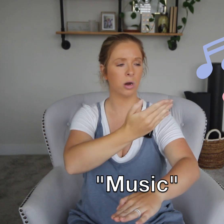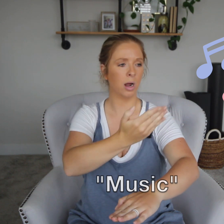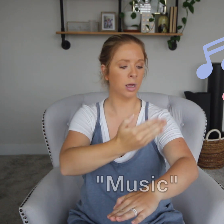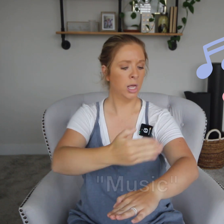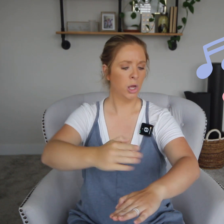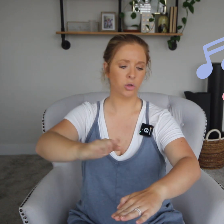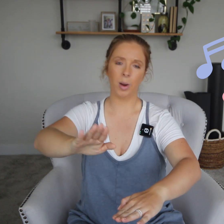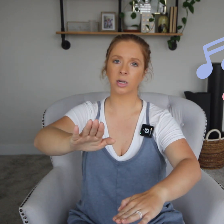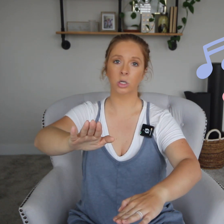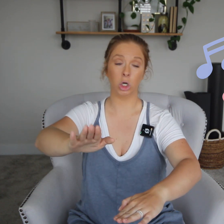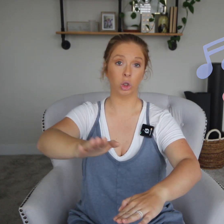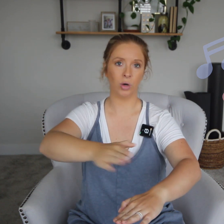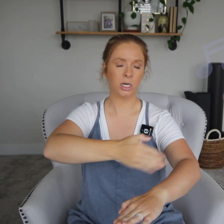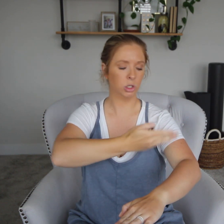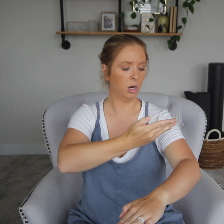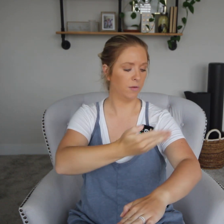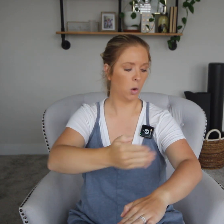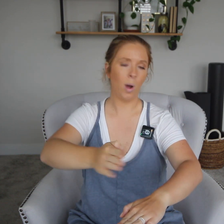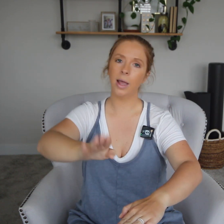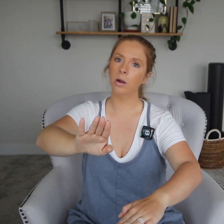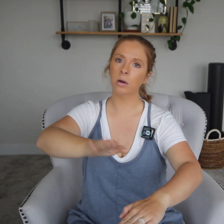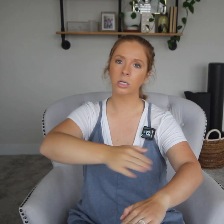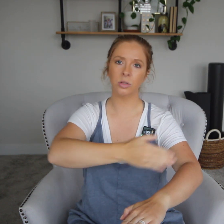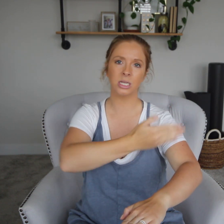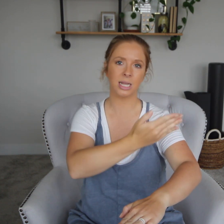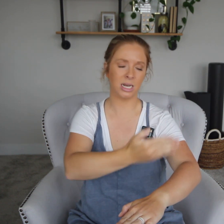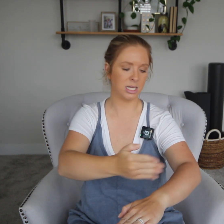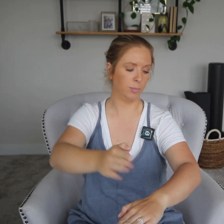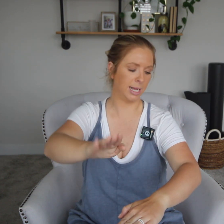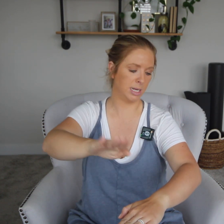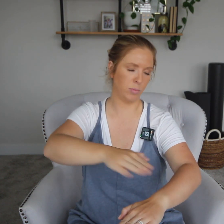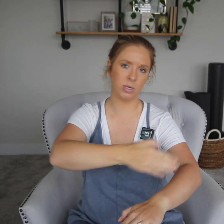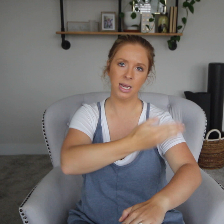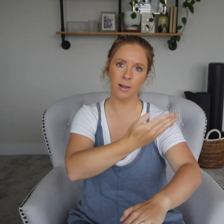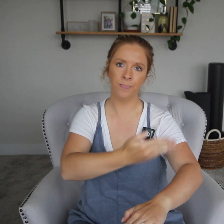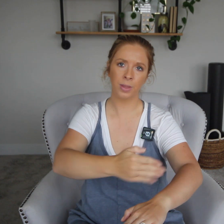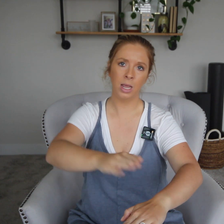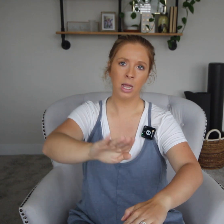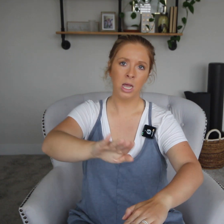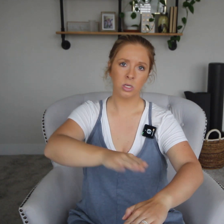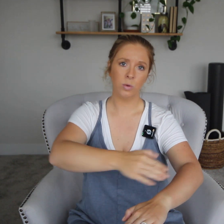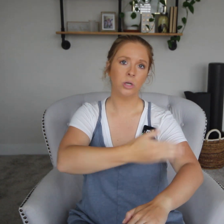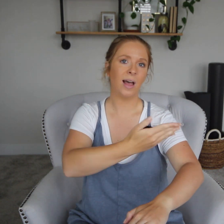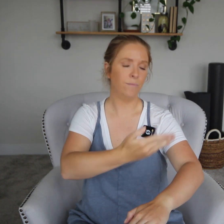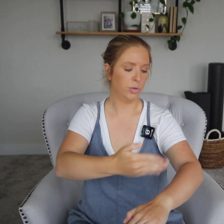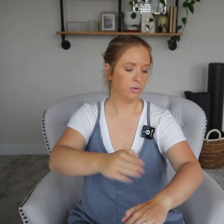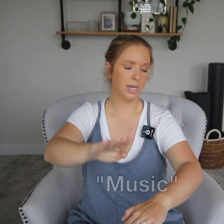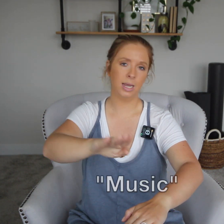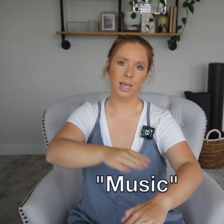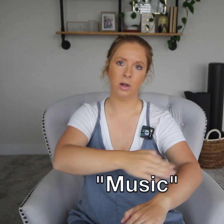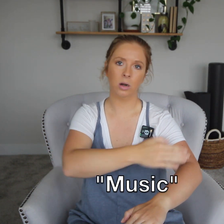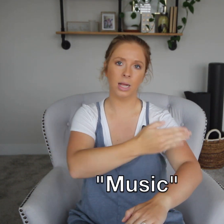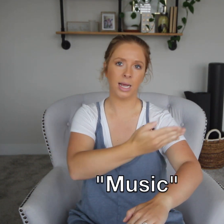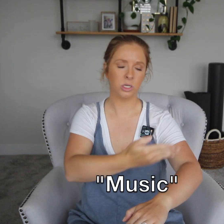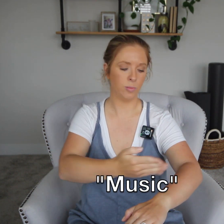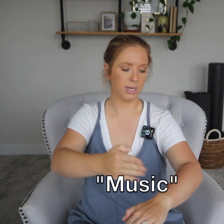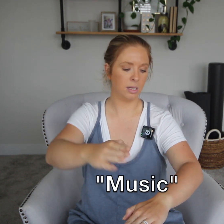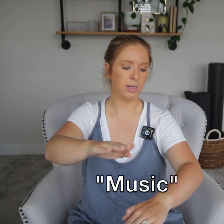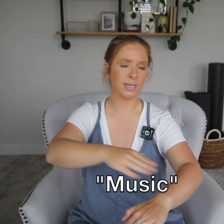a director of a choir. So this is kind of symbolizing music. So we do have music in our class. You might see me sign